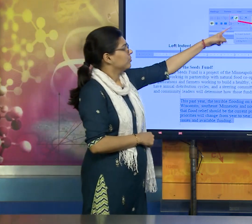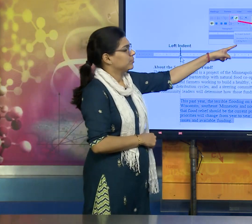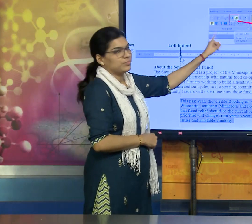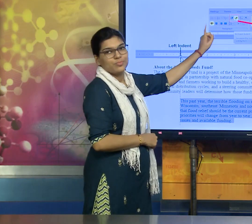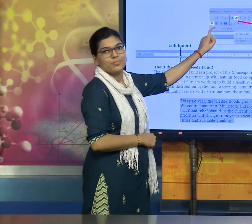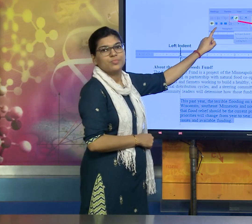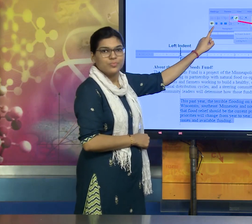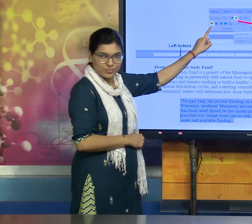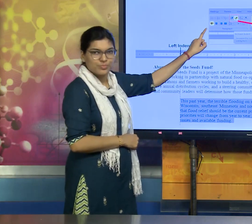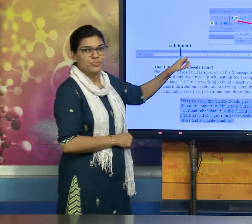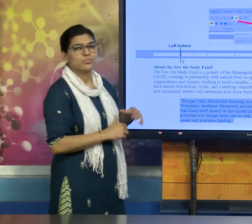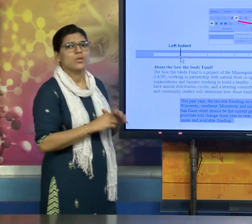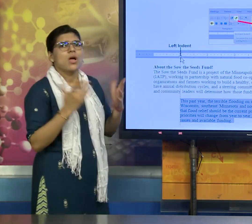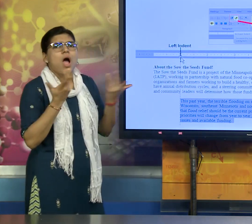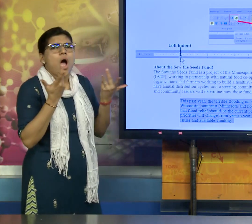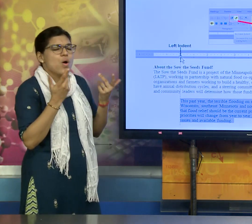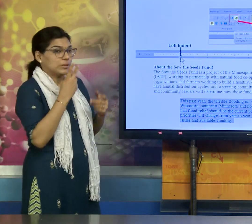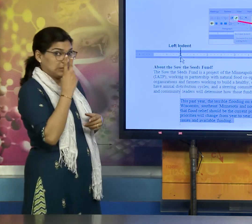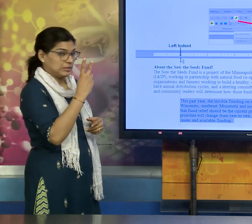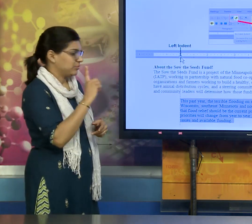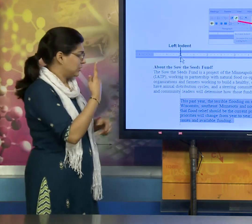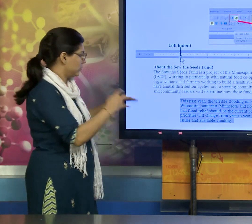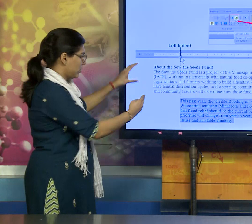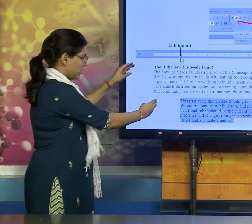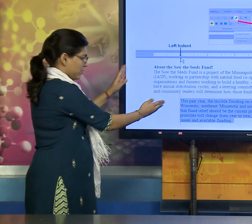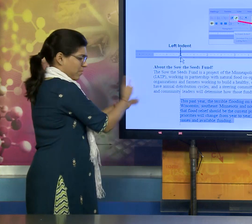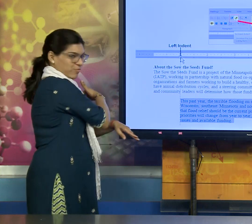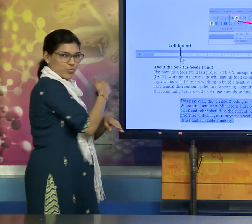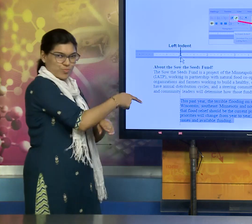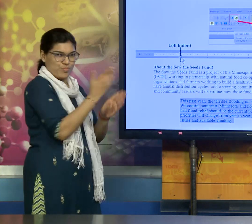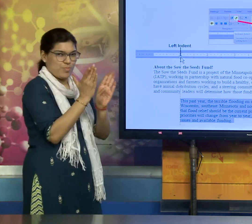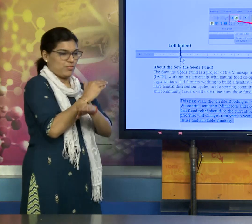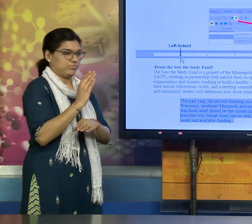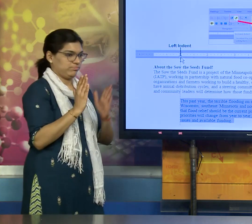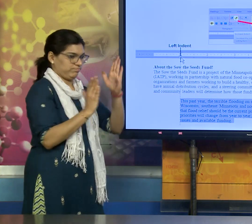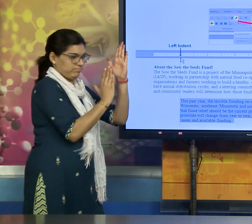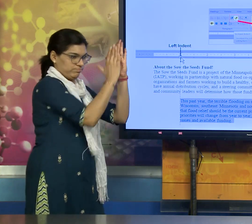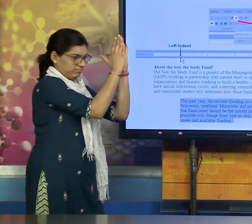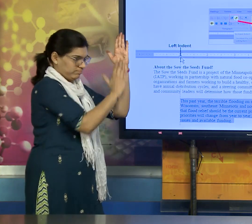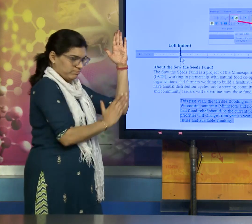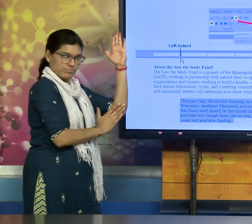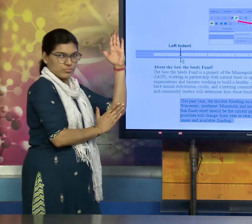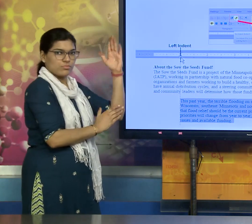both? You can choose to start one text